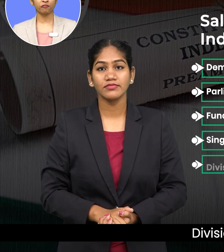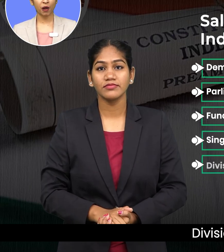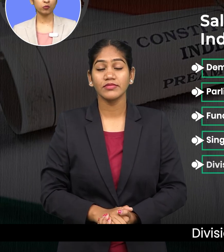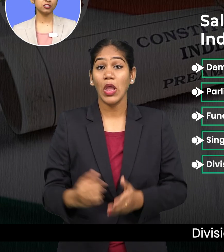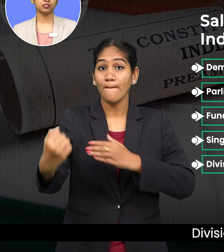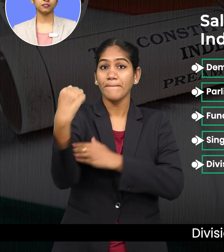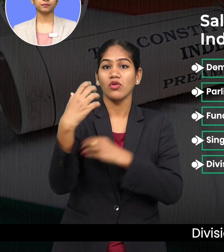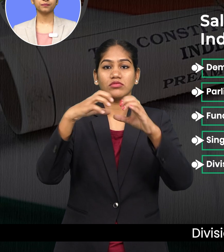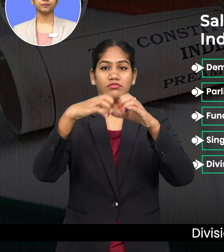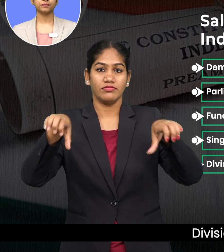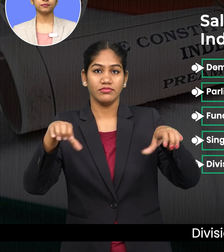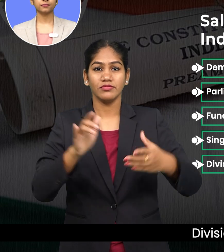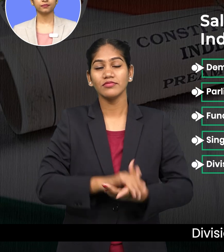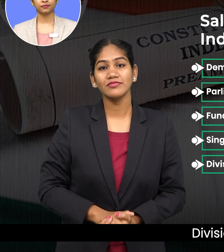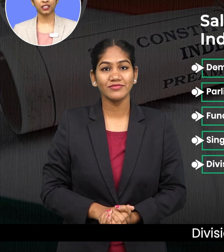division of powers,